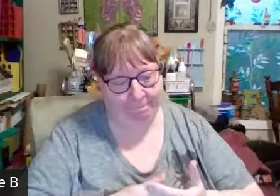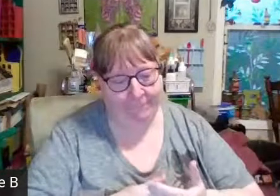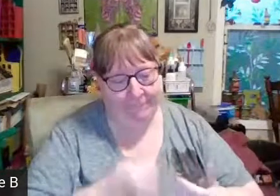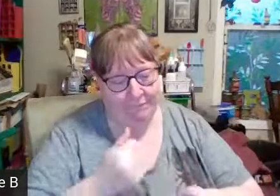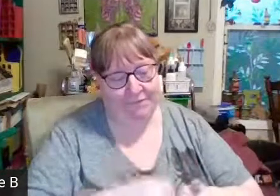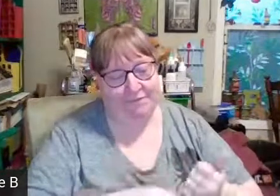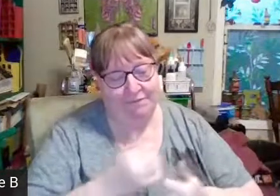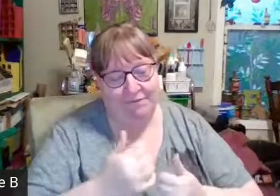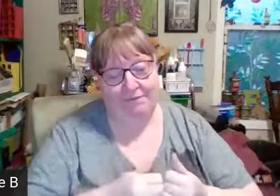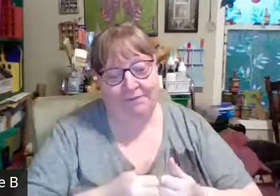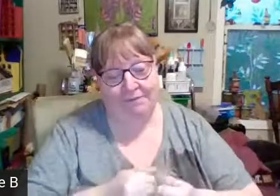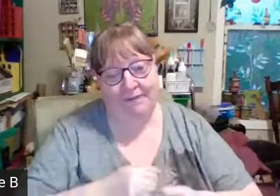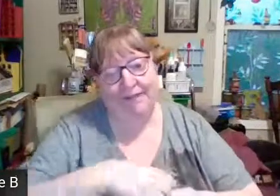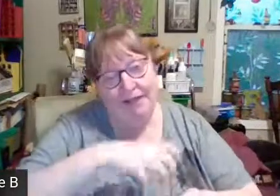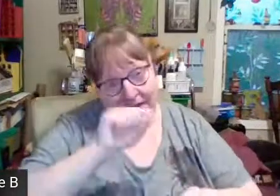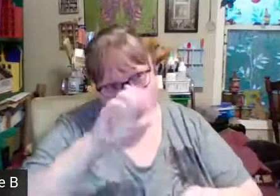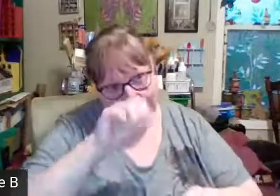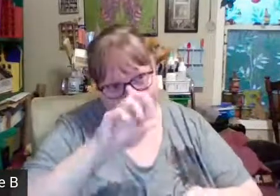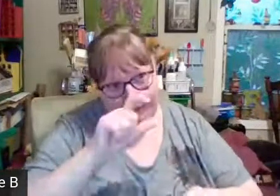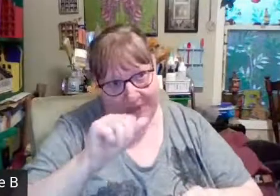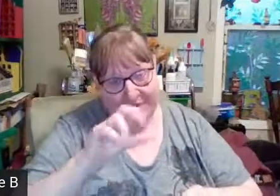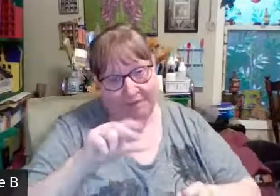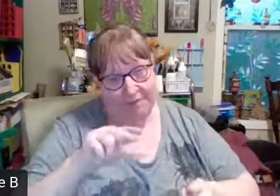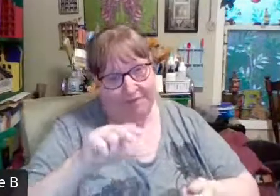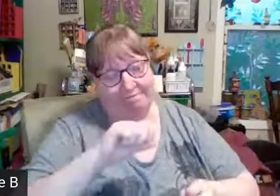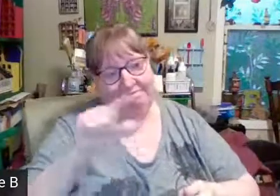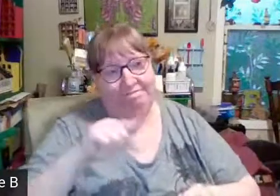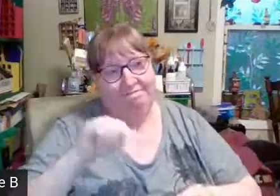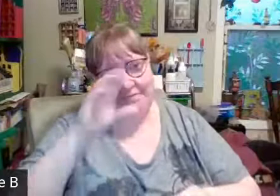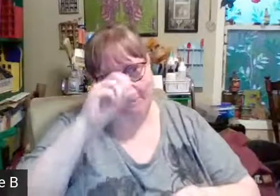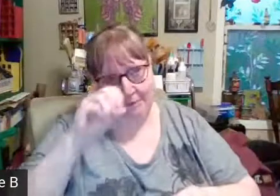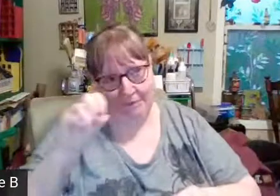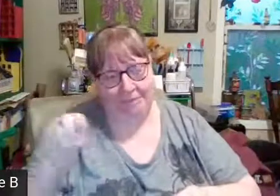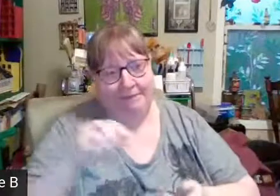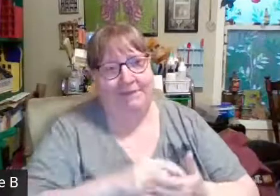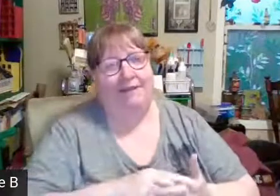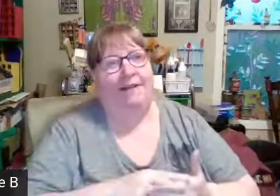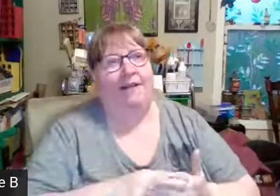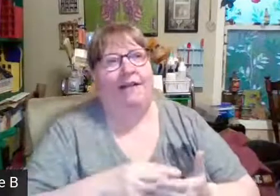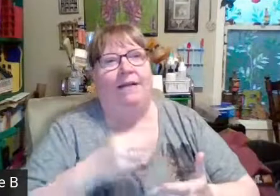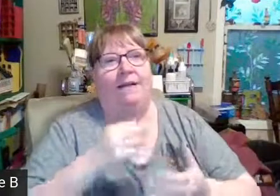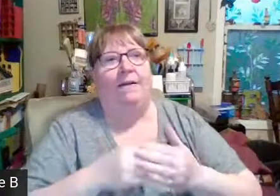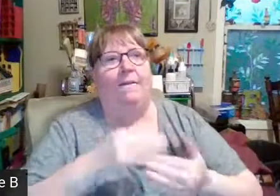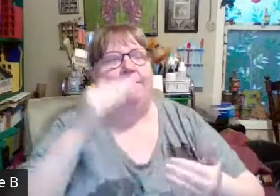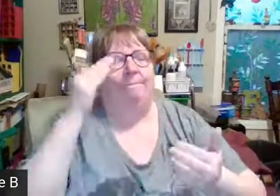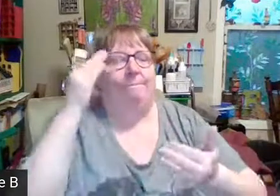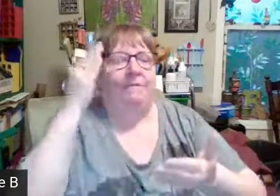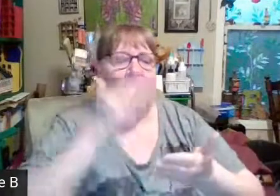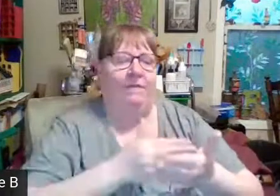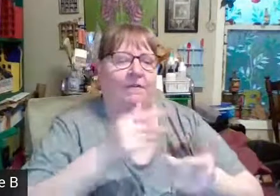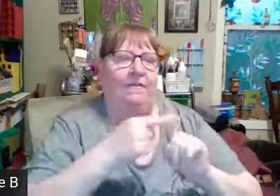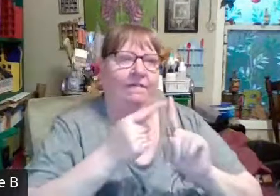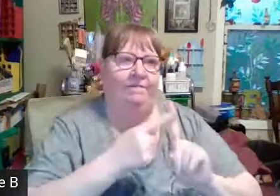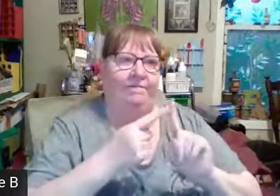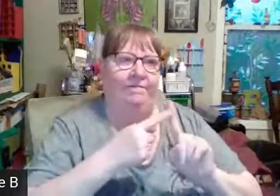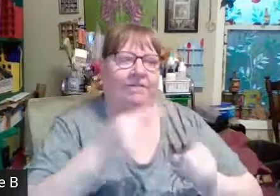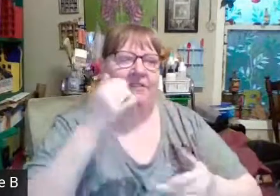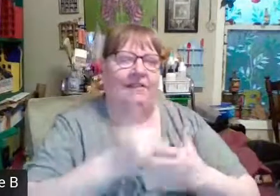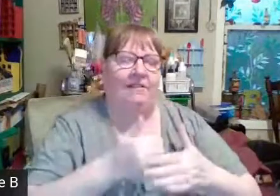And when you put stuff on your smile list, we prioritize that. We take it seriously. I do always keep glue in stock, so I